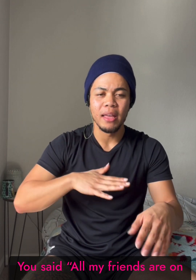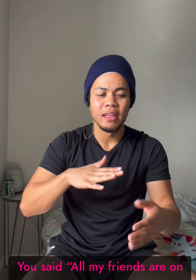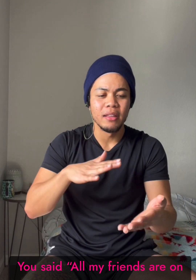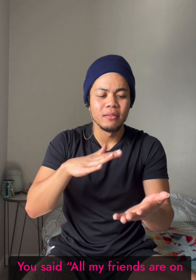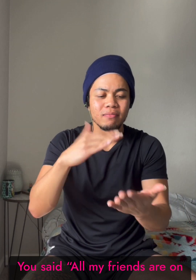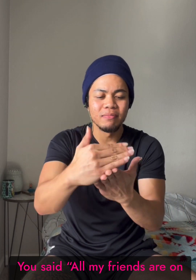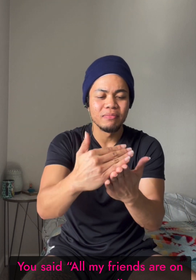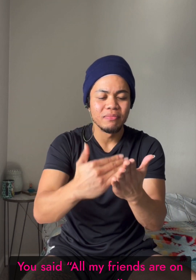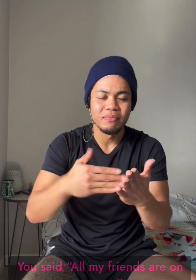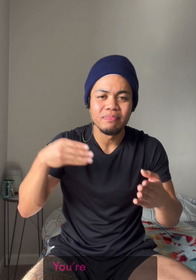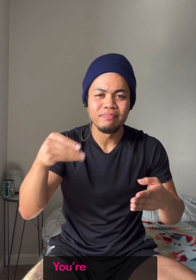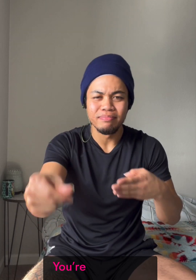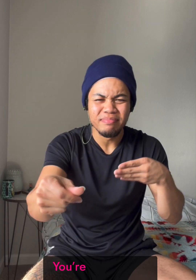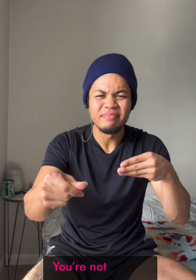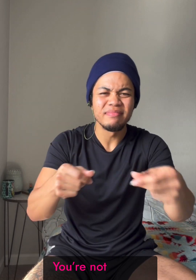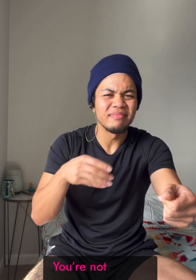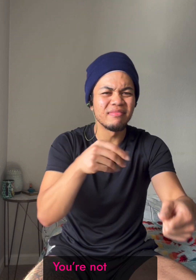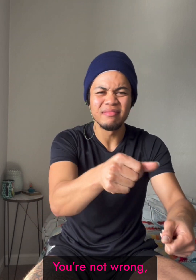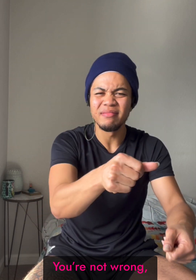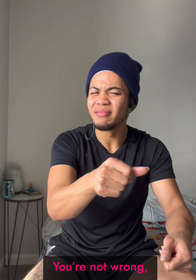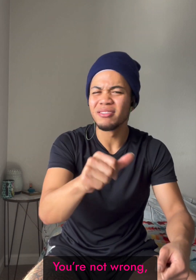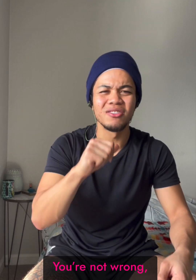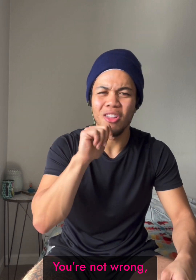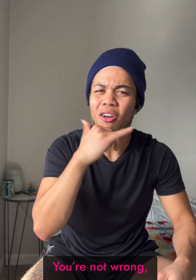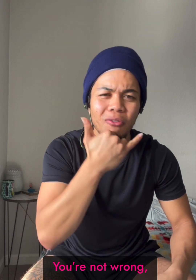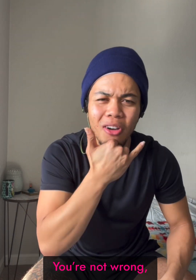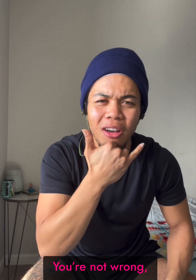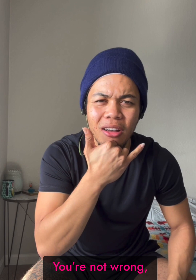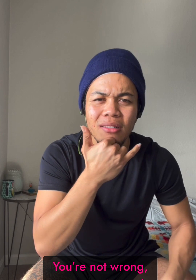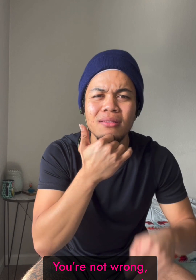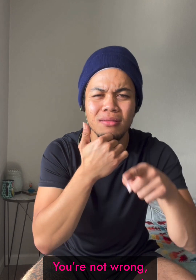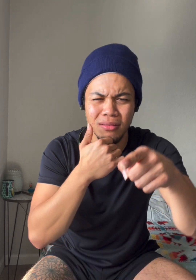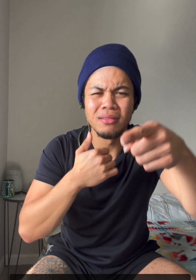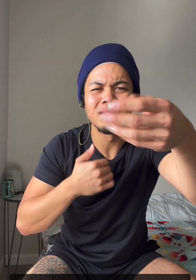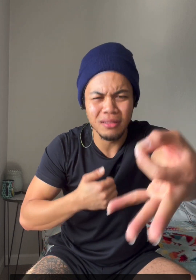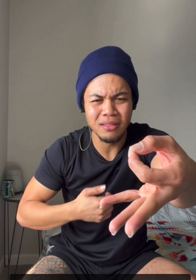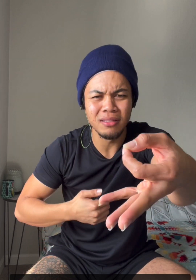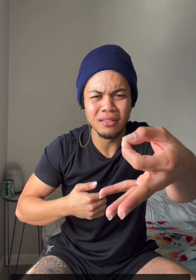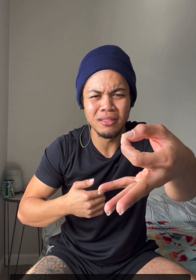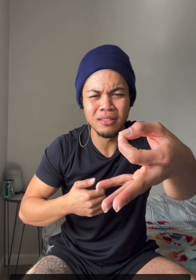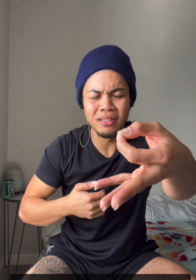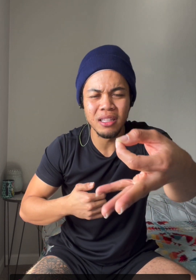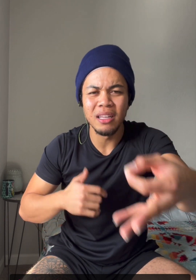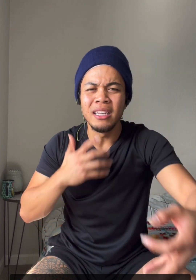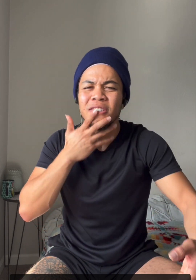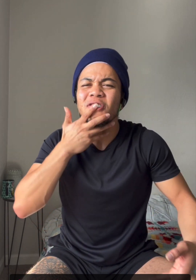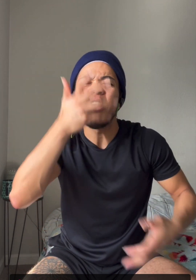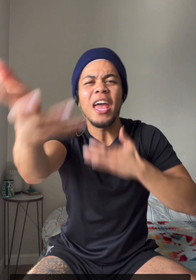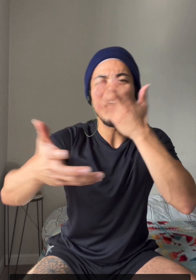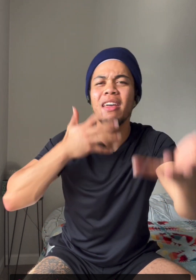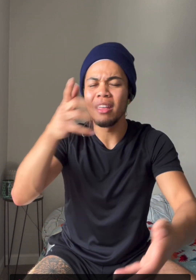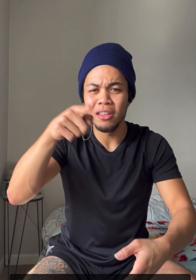You're not wrong You're an asshole Screaming at you In the light, love